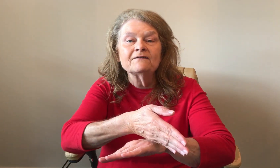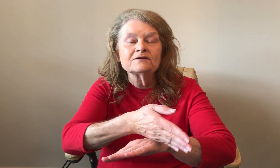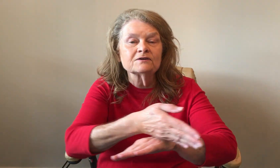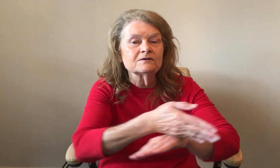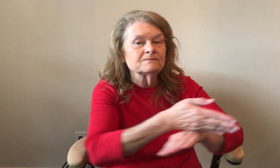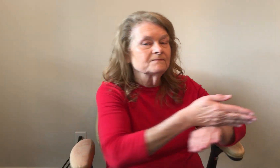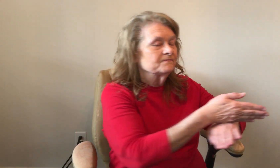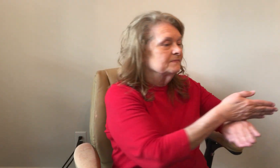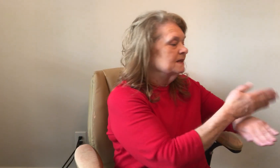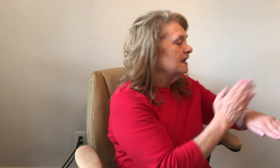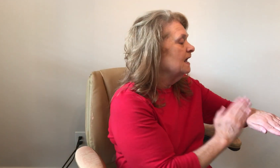After